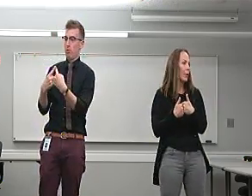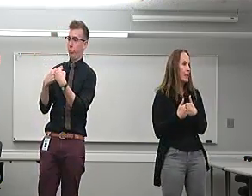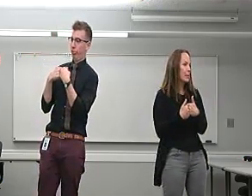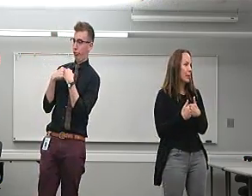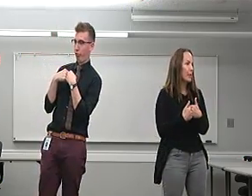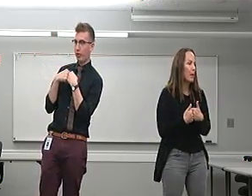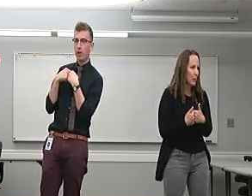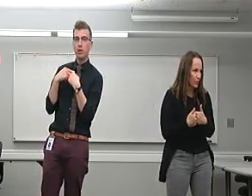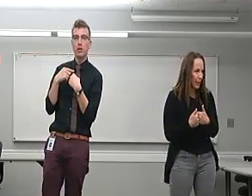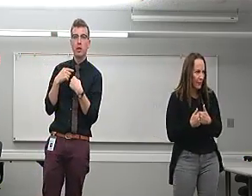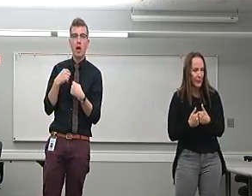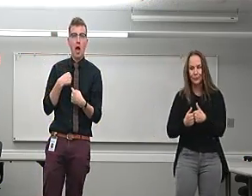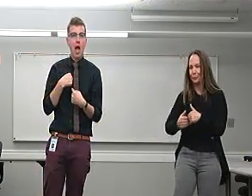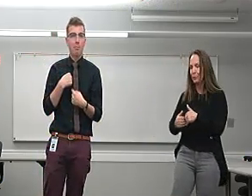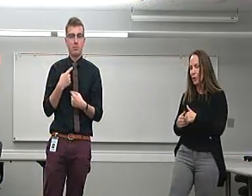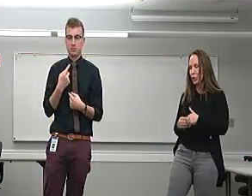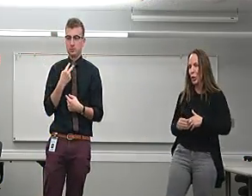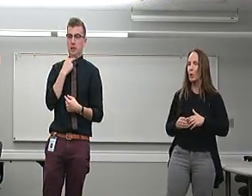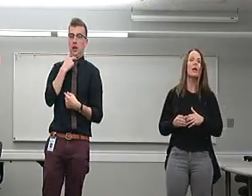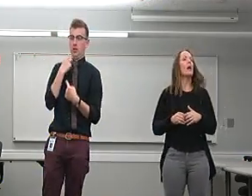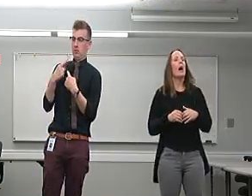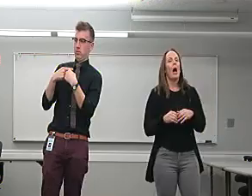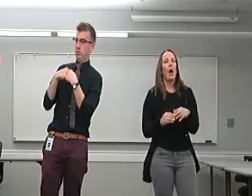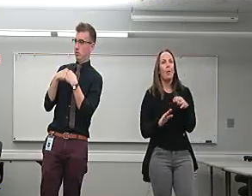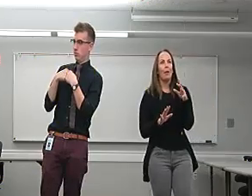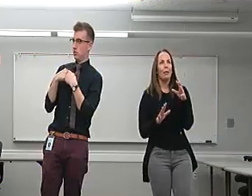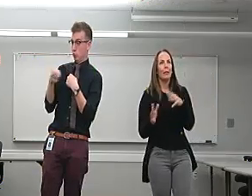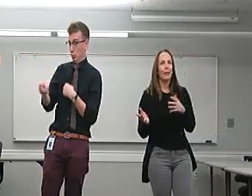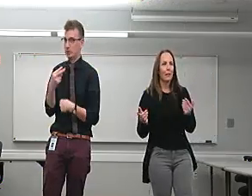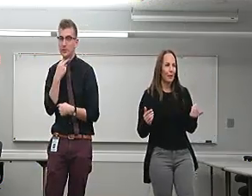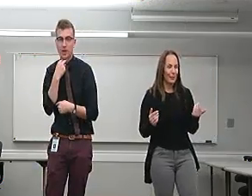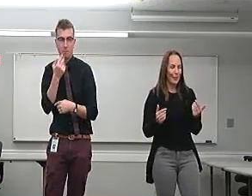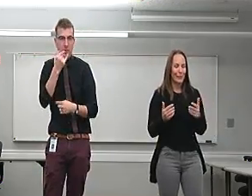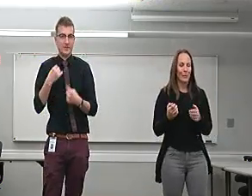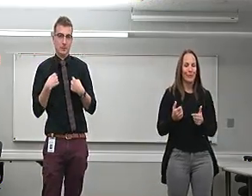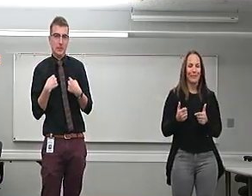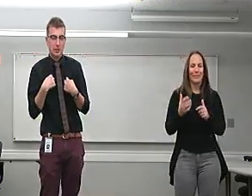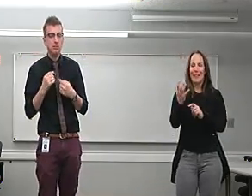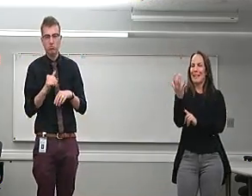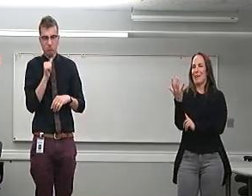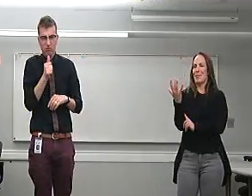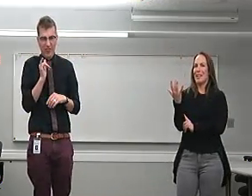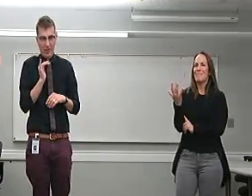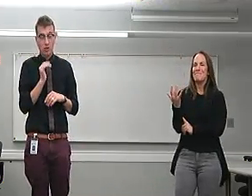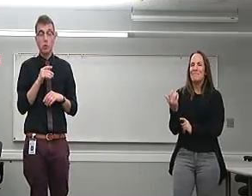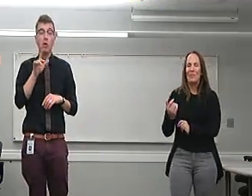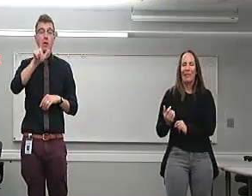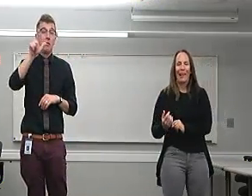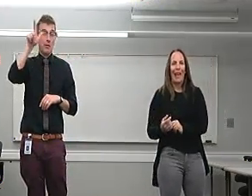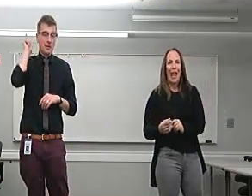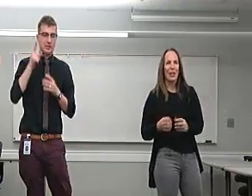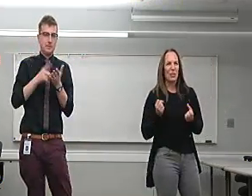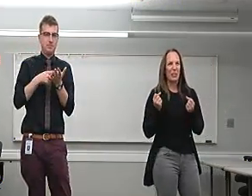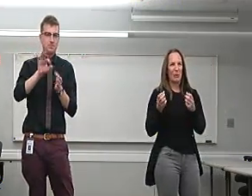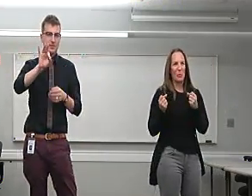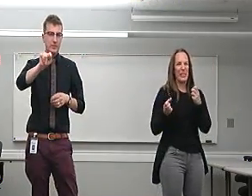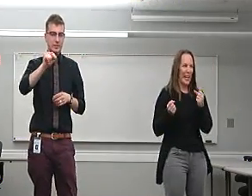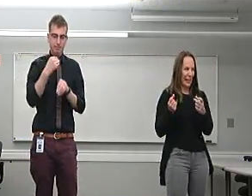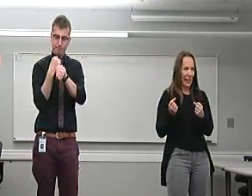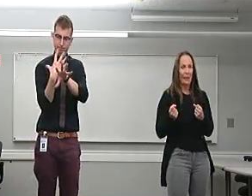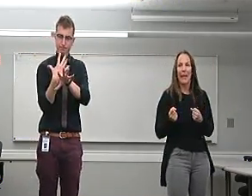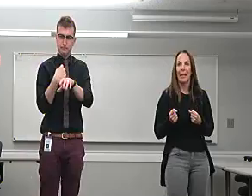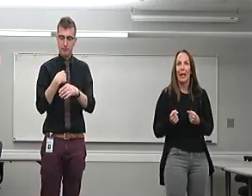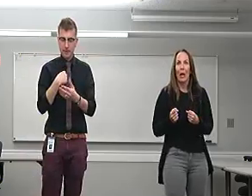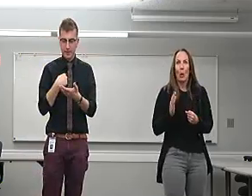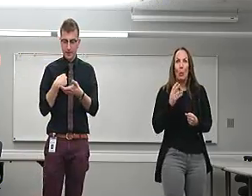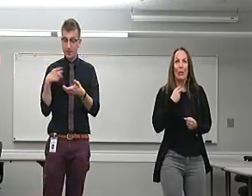bottleneck of it. So Leah will FaceTime me, and Leah will be signing, and I'm like, will